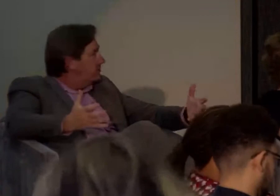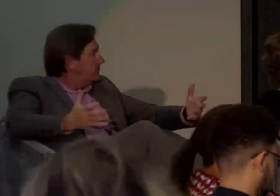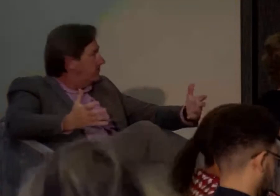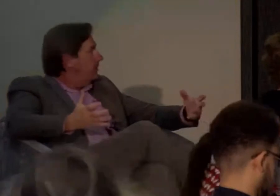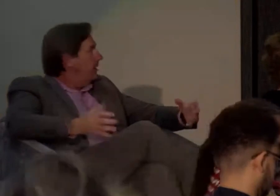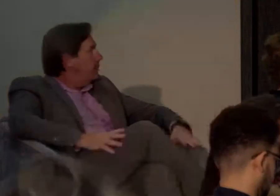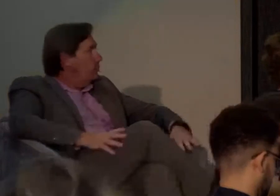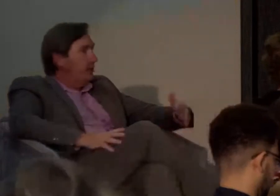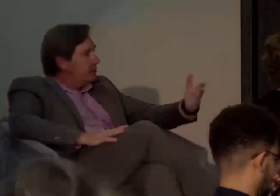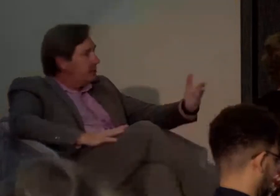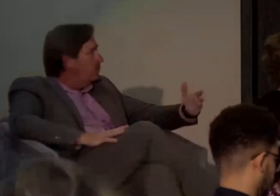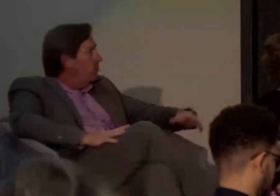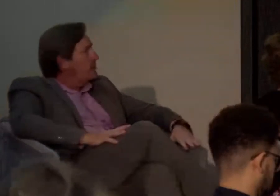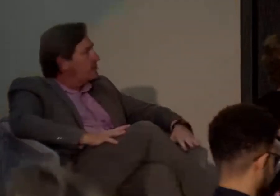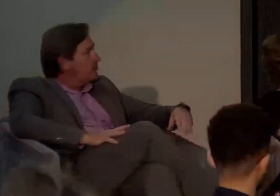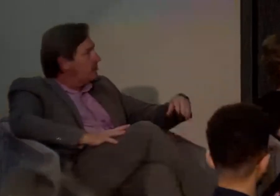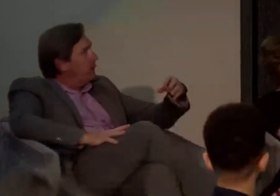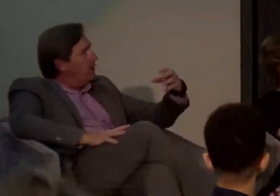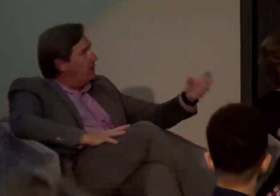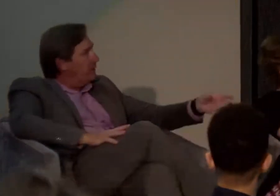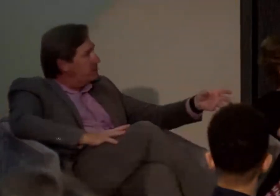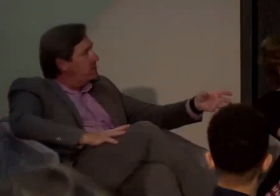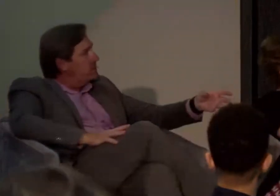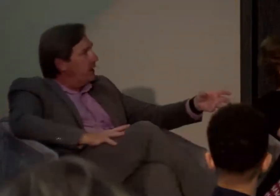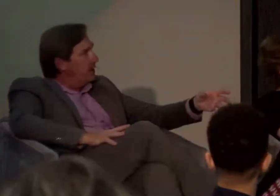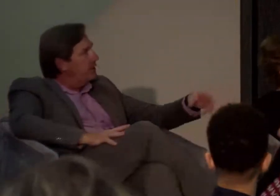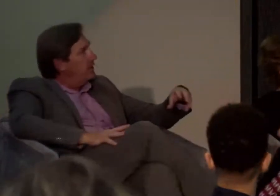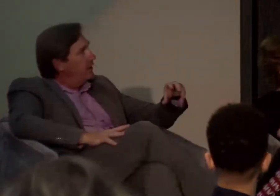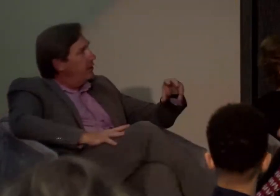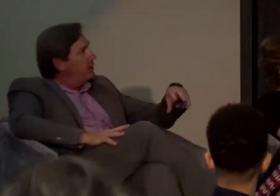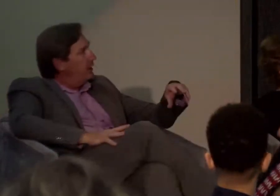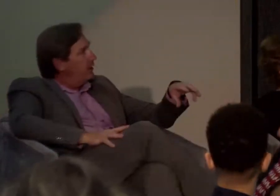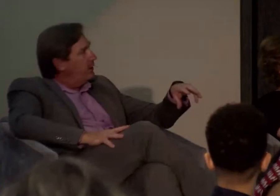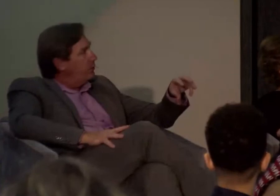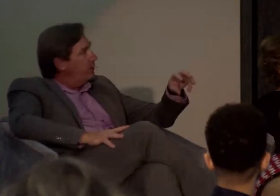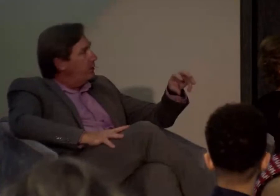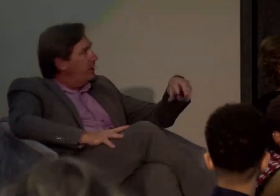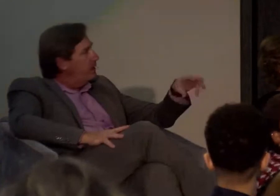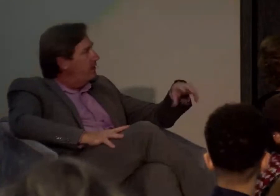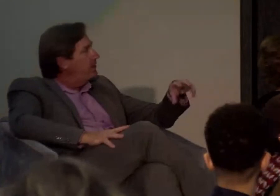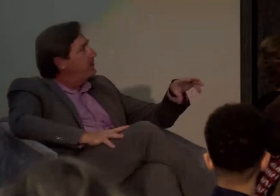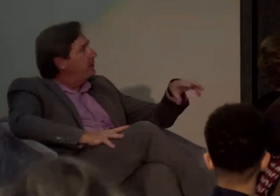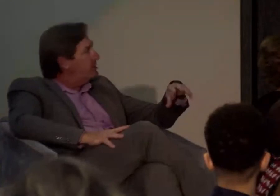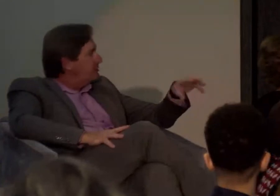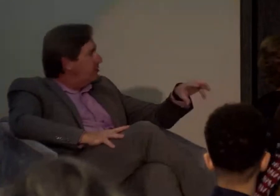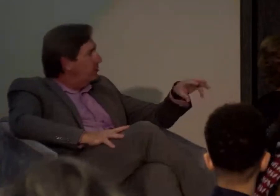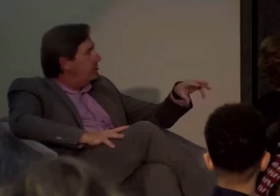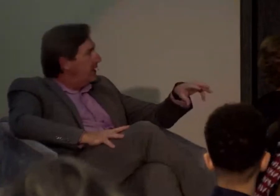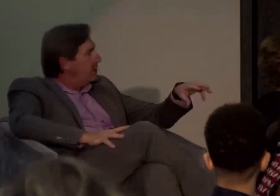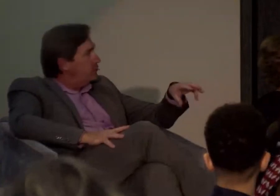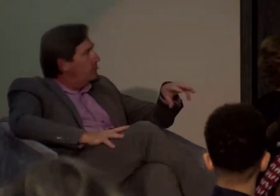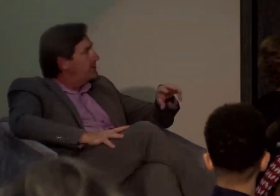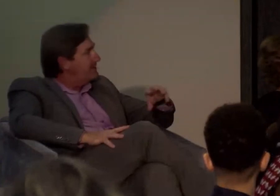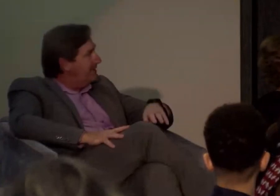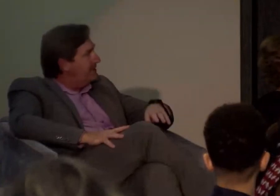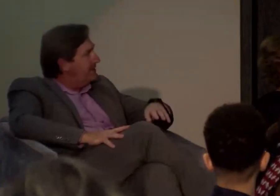needs. You can export, etc. So where are the investments being made, and are we allowing or enabling business owners to